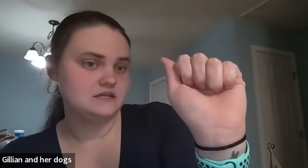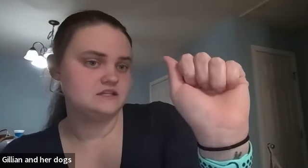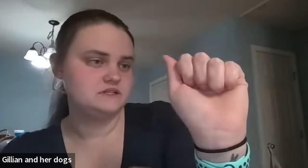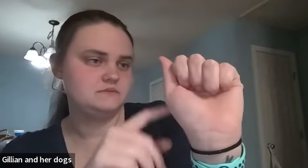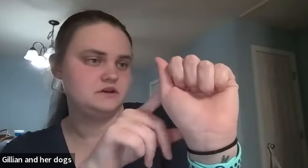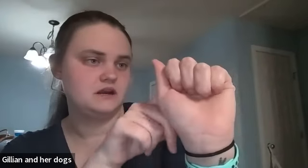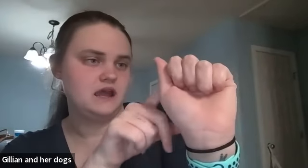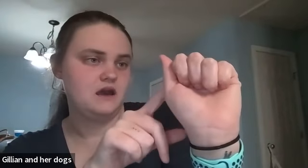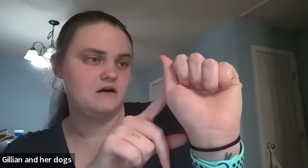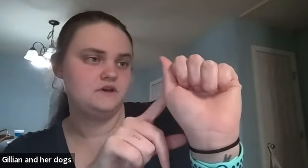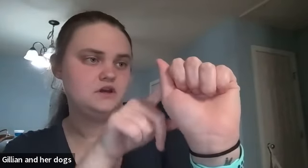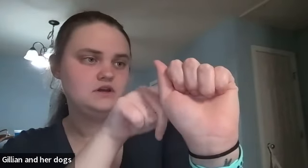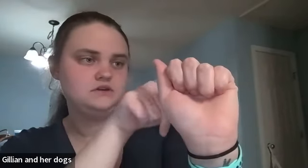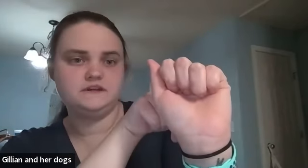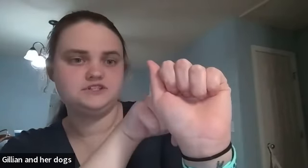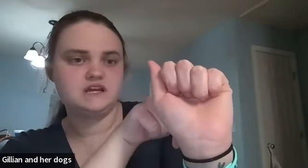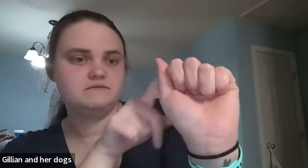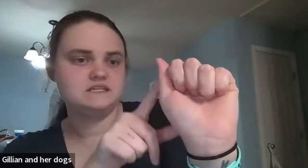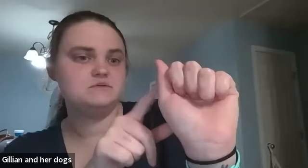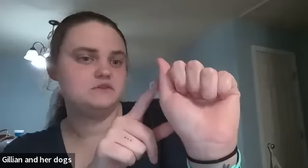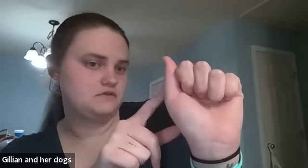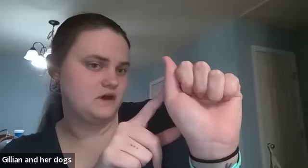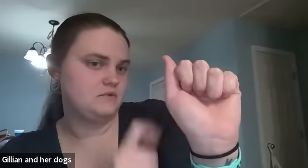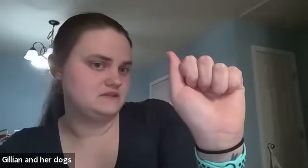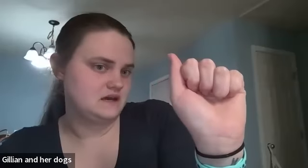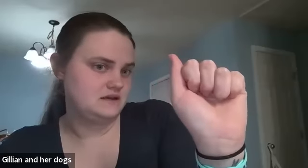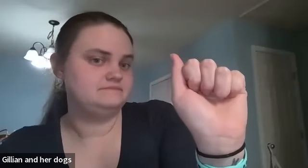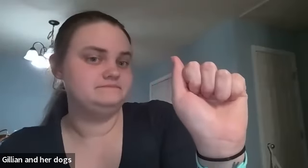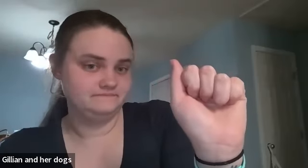is going to be, you're going to have your fingers just kind of resting with your thumb on the side.